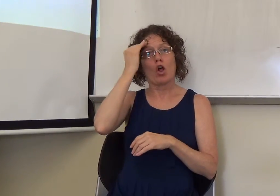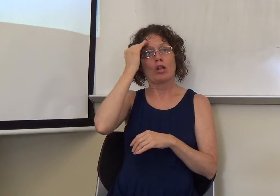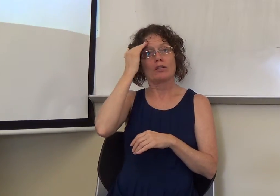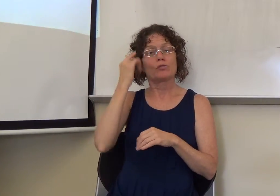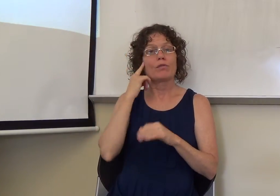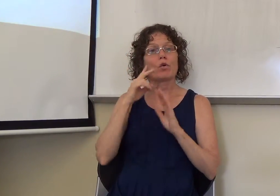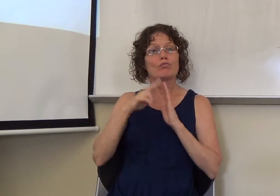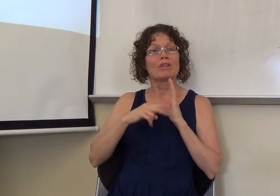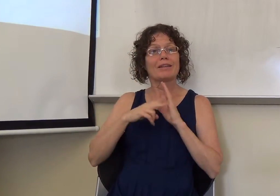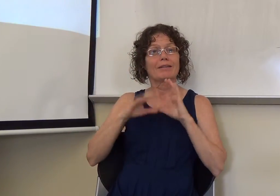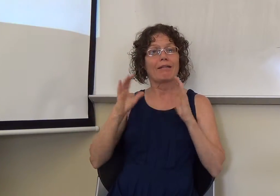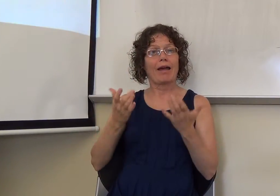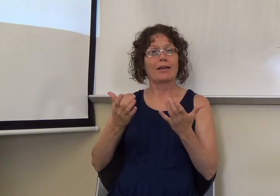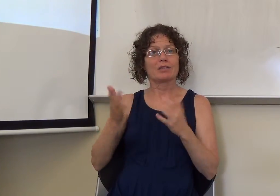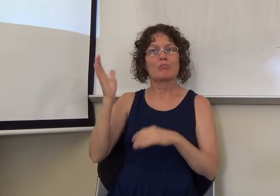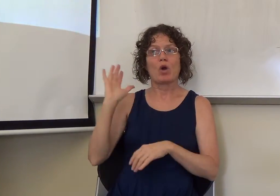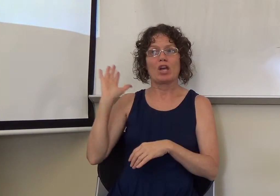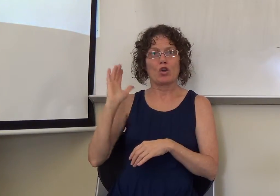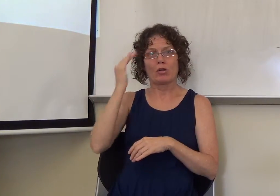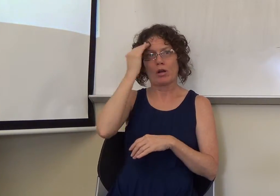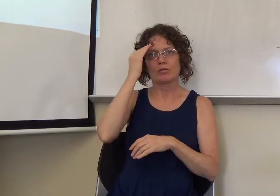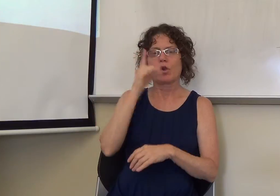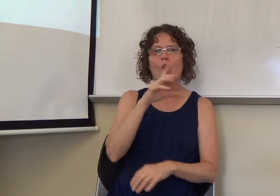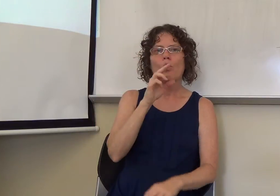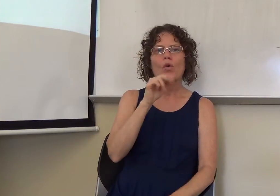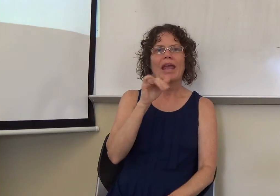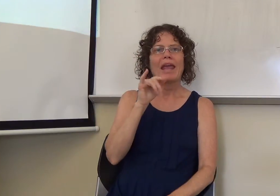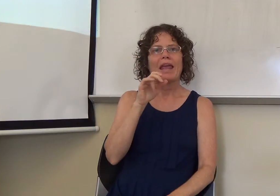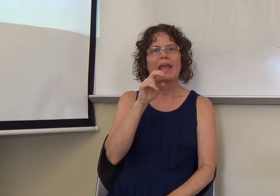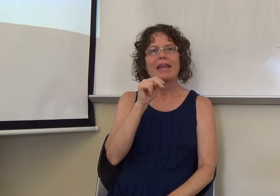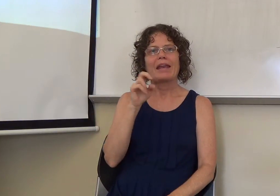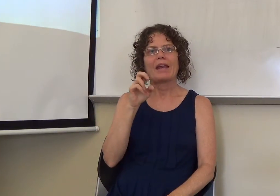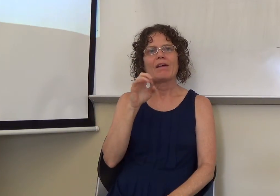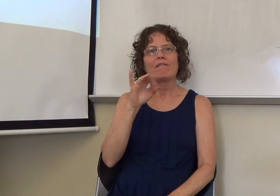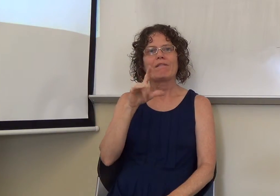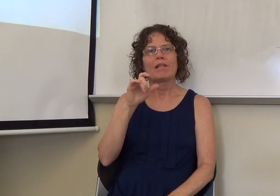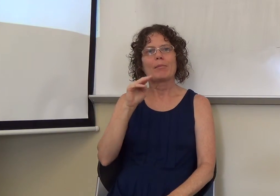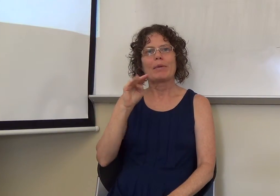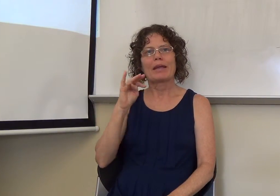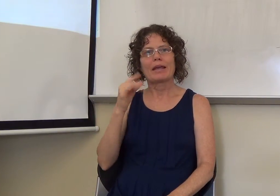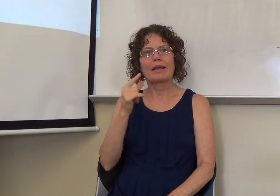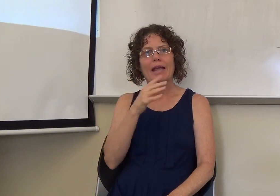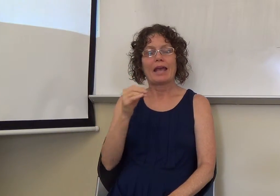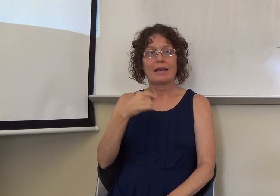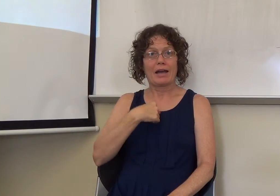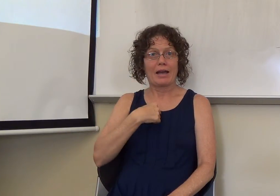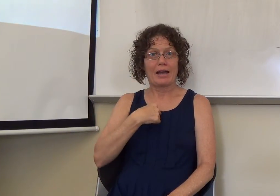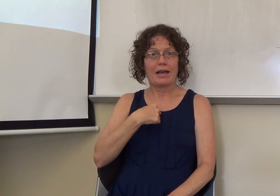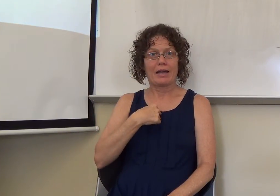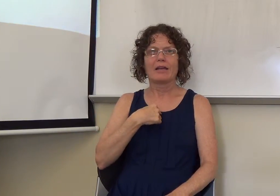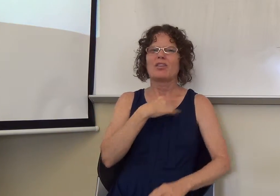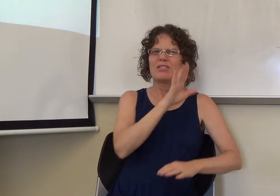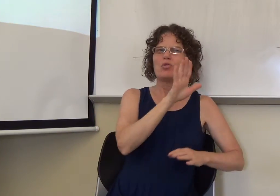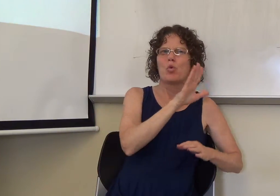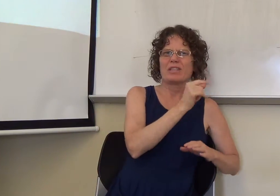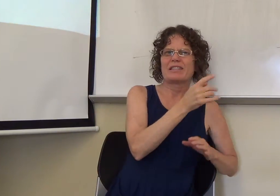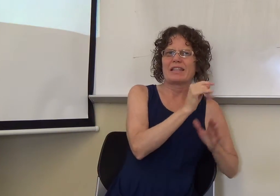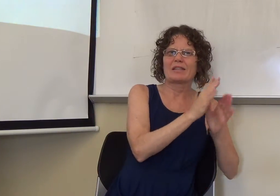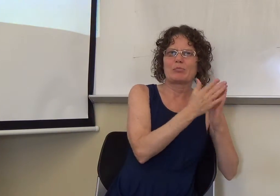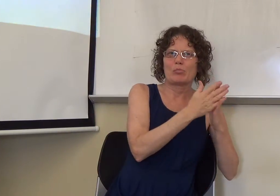class, Lorraine Fleming, who is your textbook author, and I are heavy in the